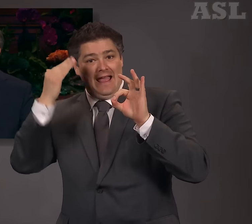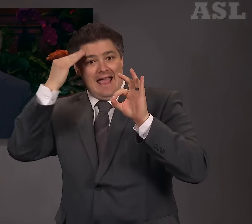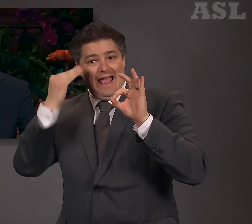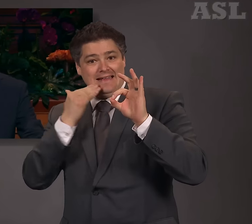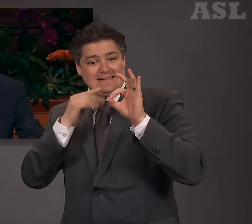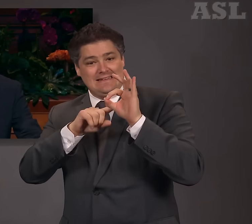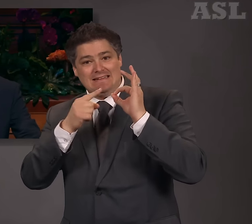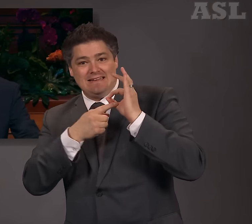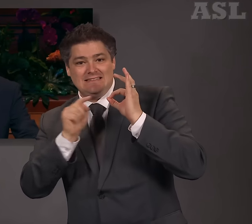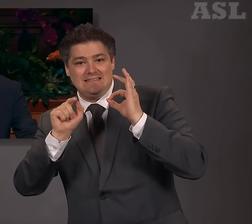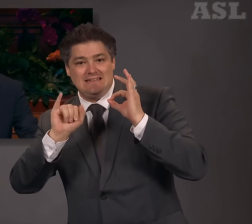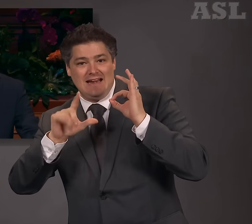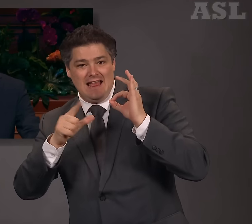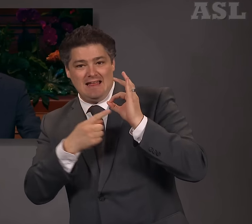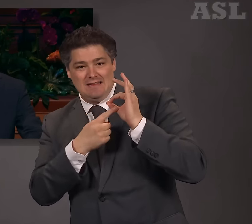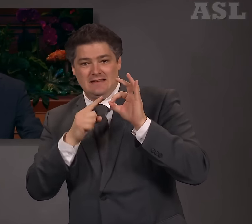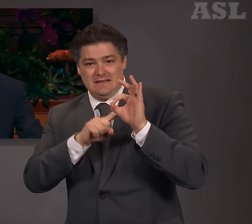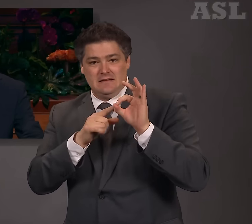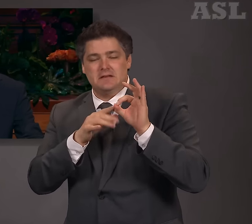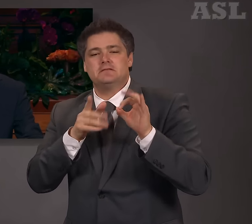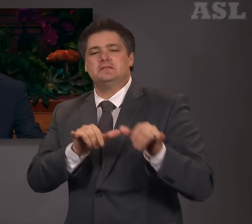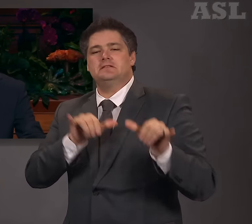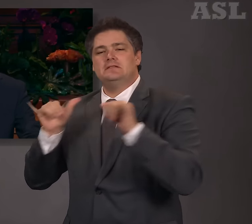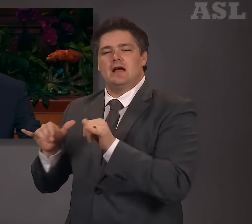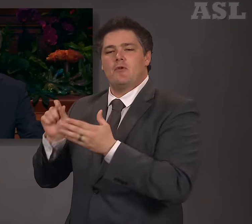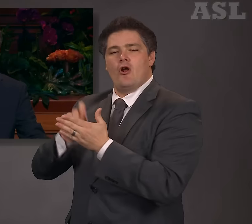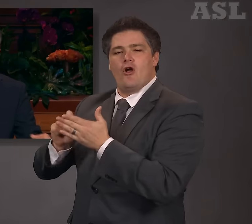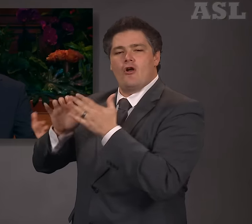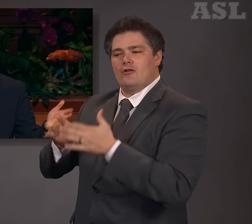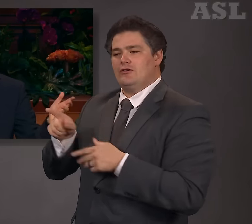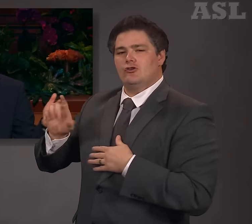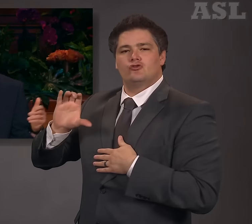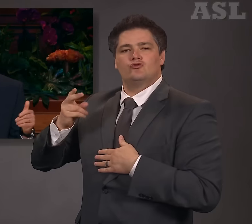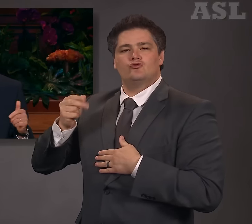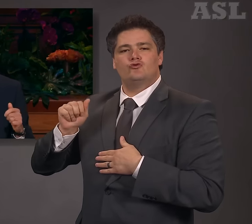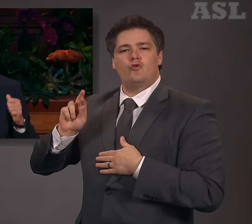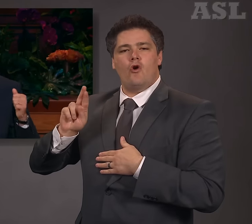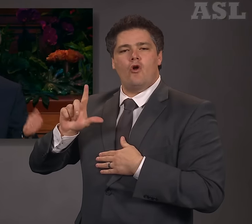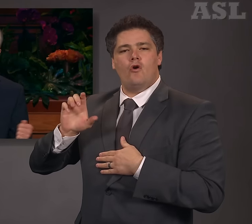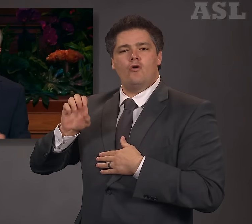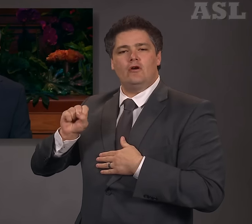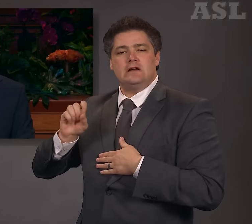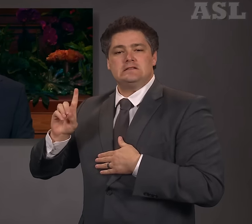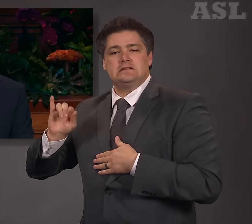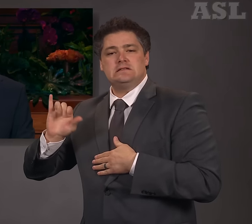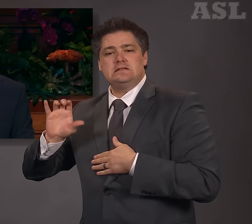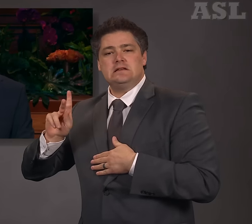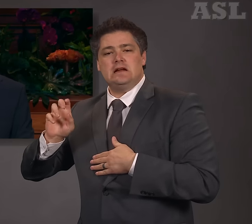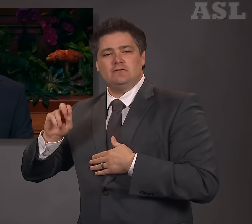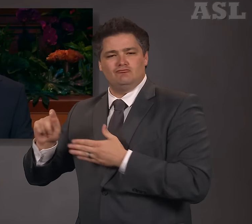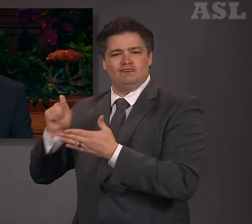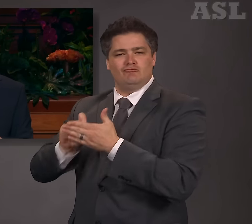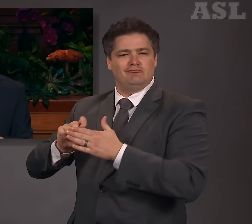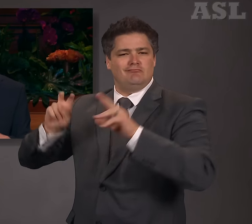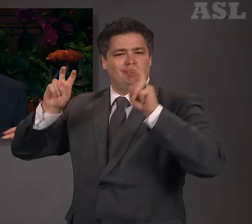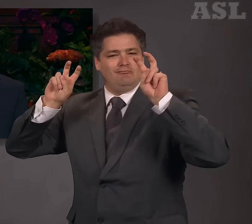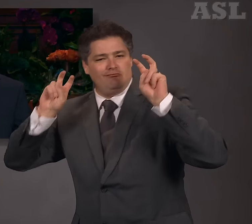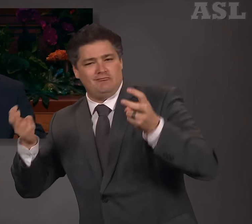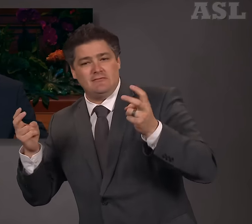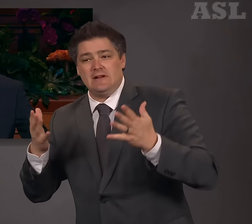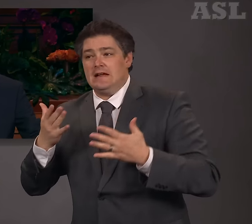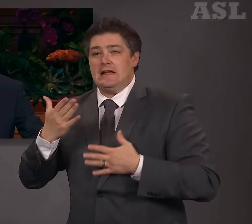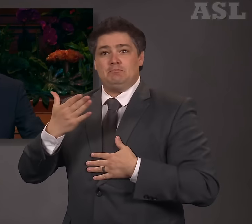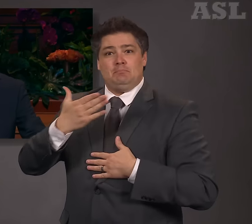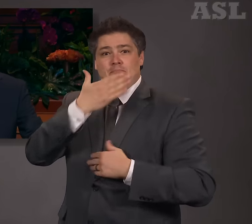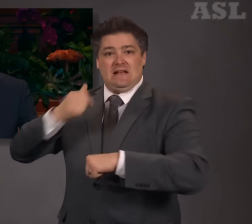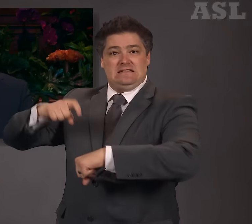Dickens provided an example of this idea when he wrote that it was the best of times, it was the worst of times. Let me give